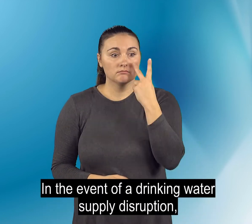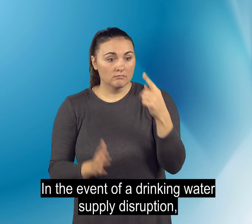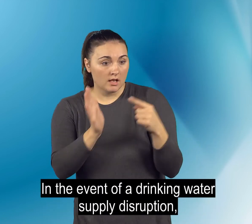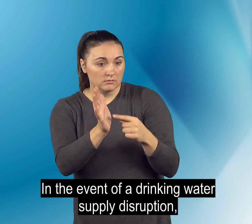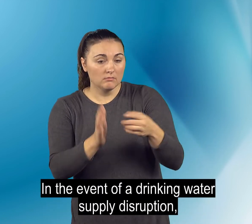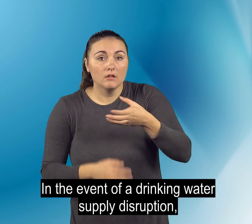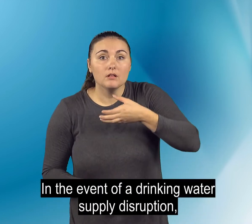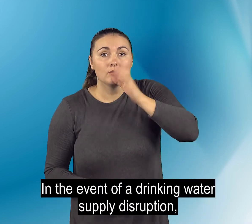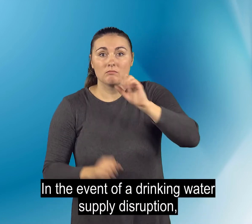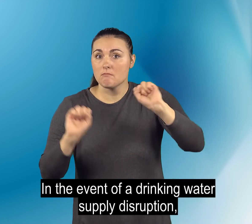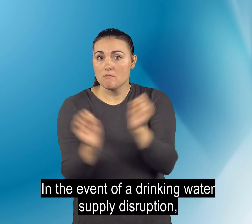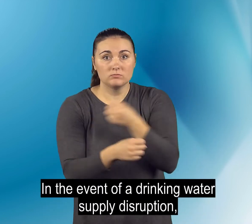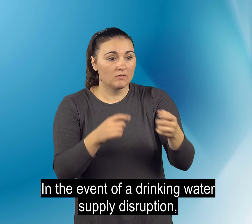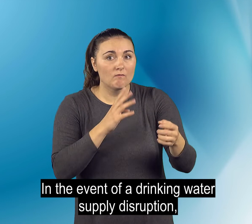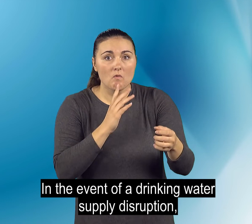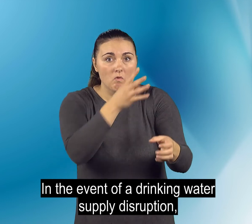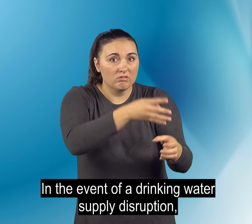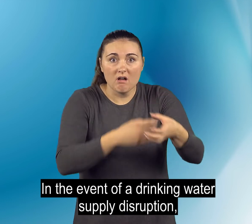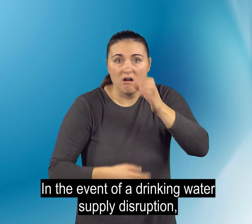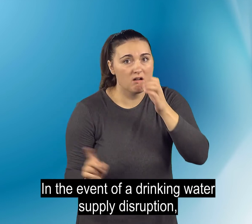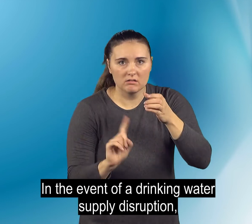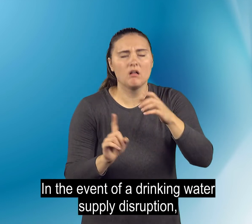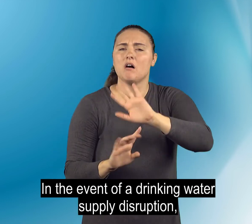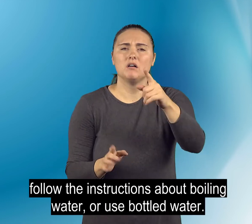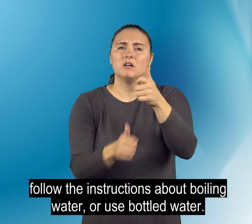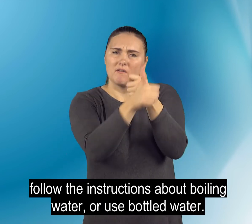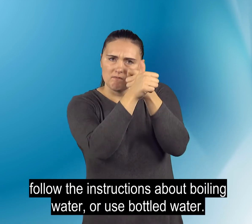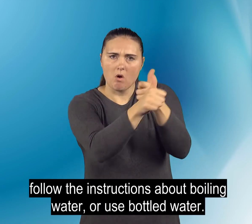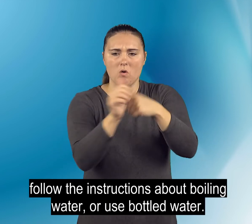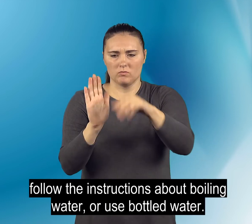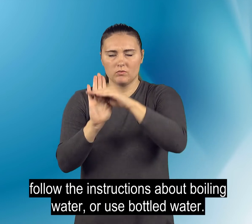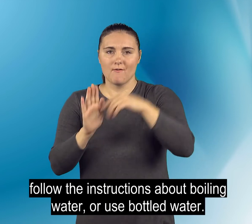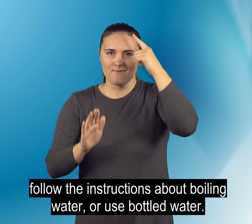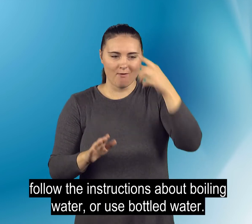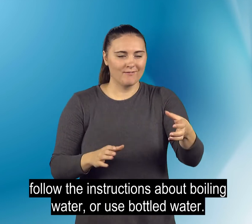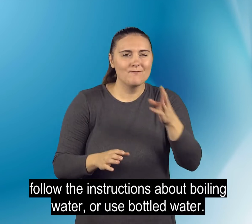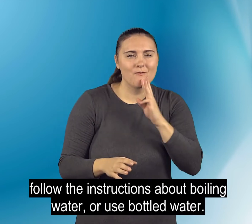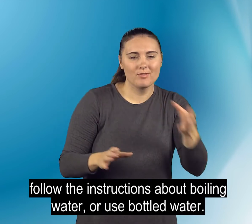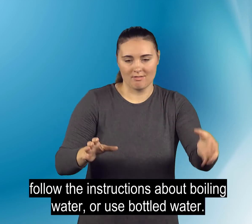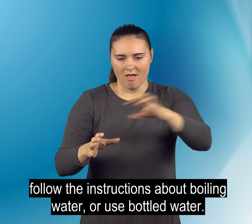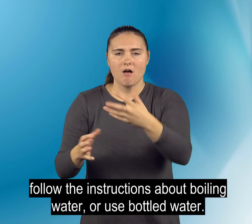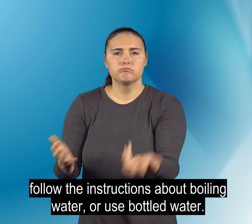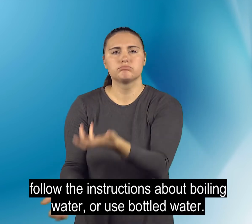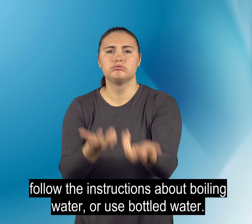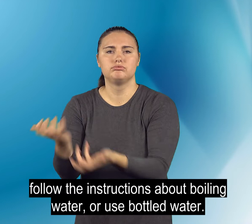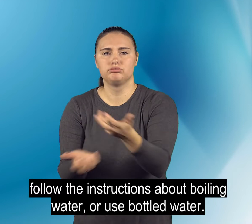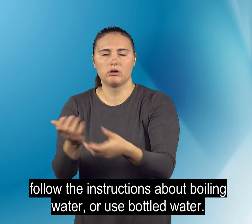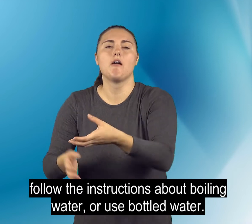In the event of a drinking water supply disruption, follow the instructions about boiling water or use